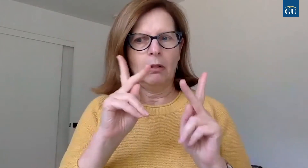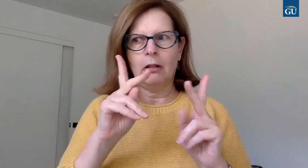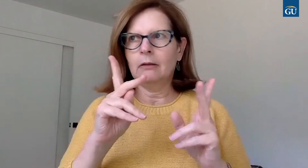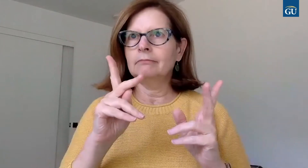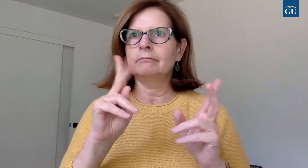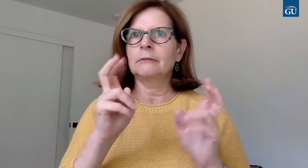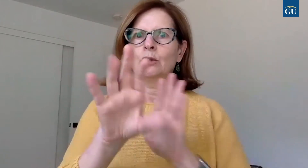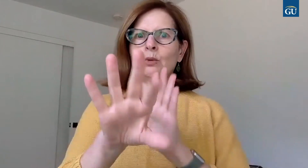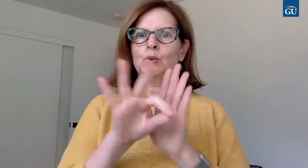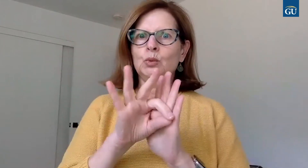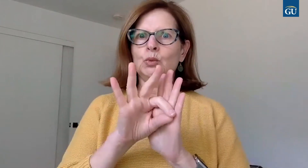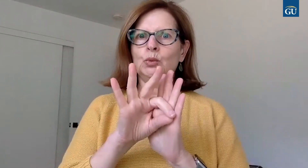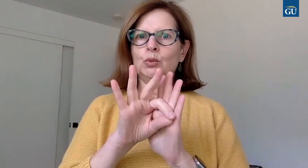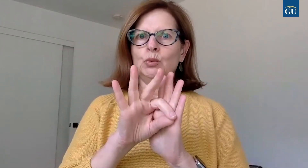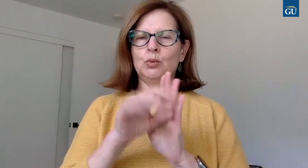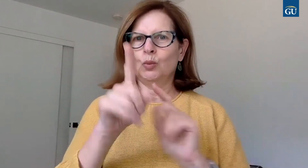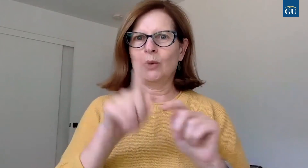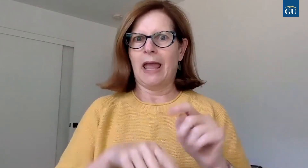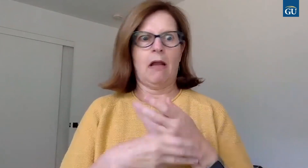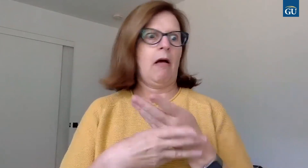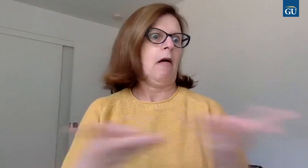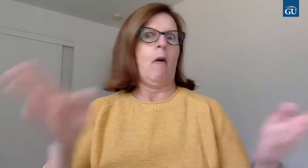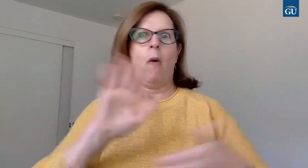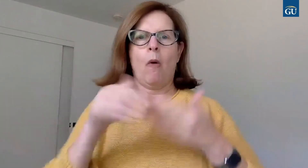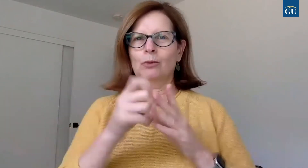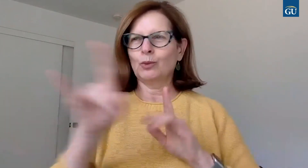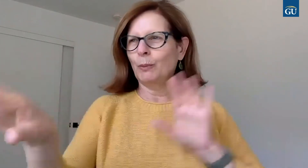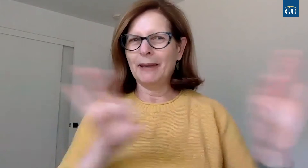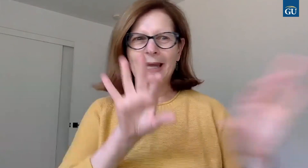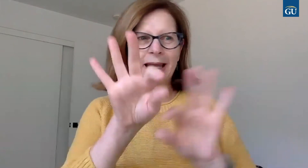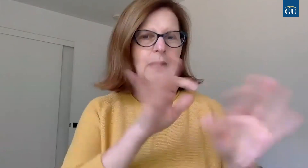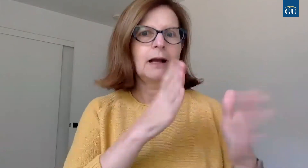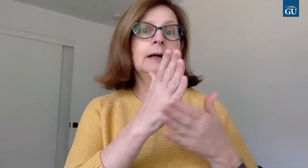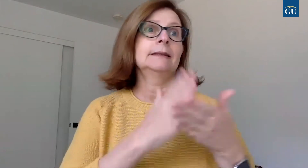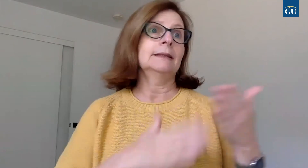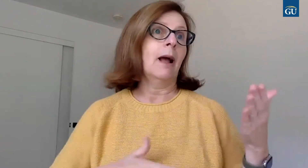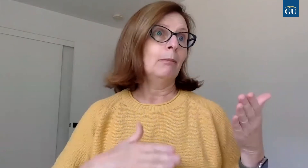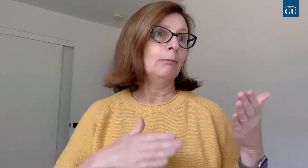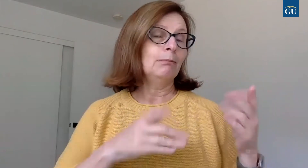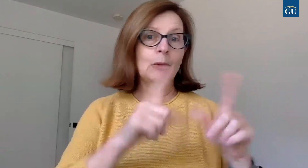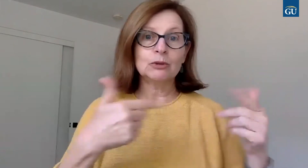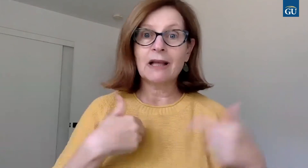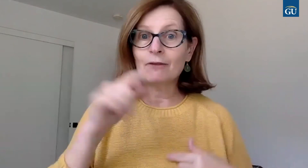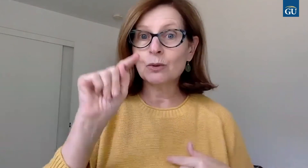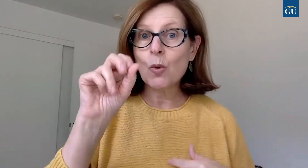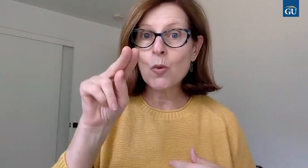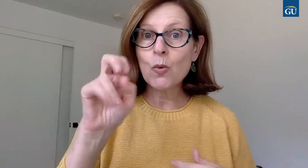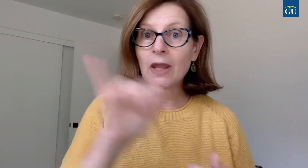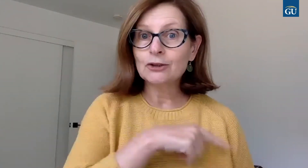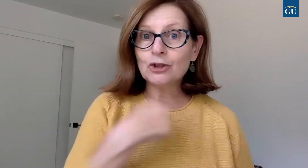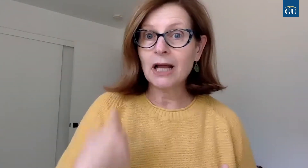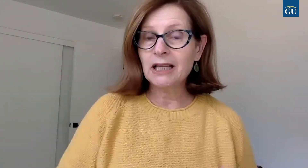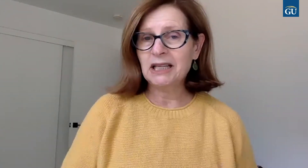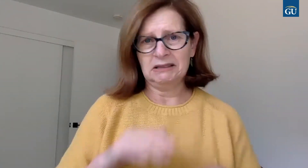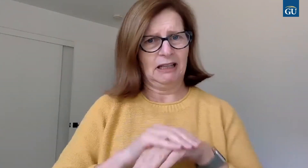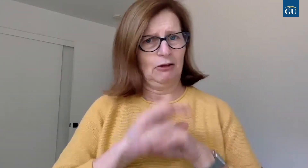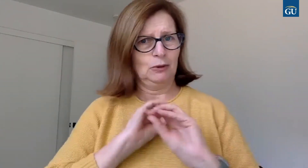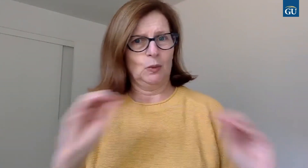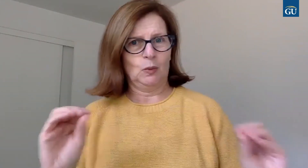people and how they choose their language properties. Some languages include